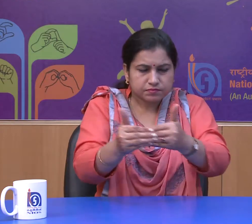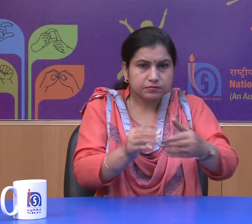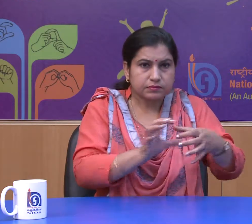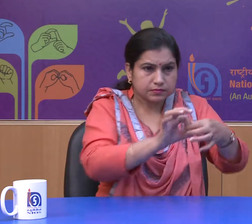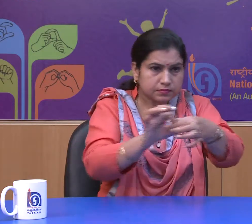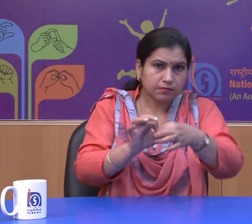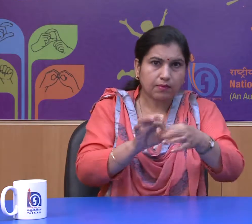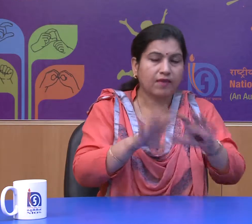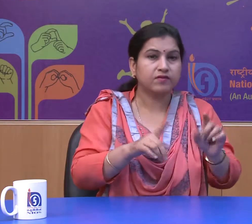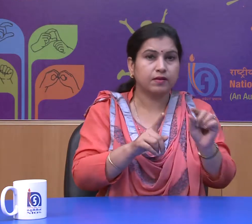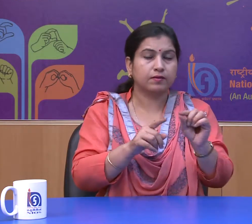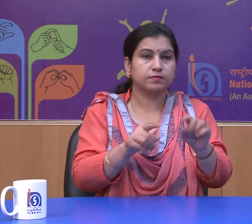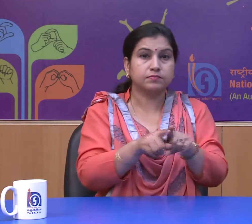between the executive